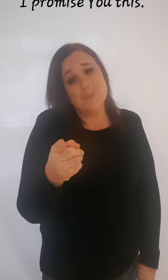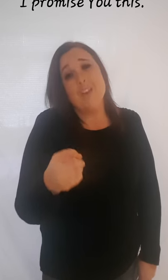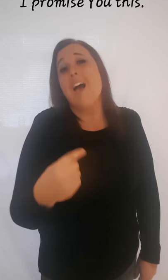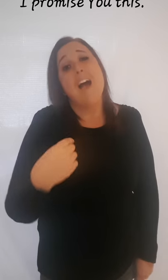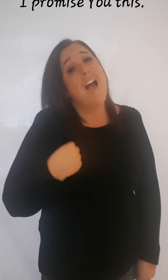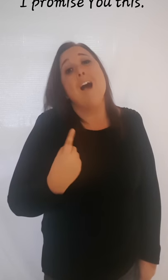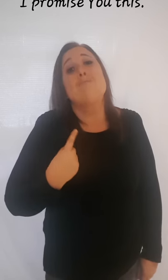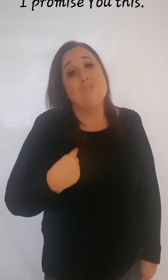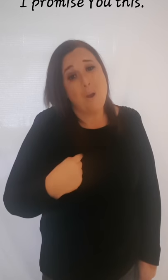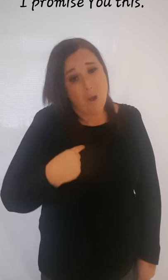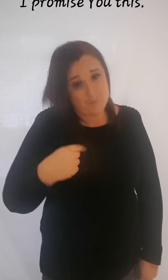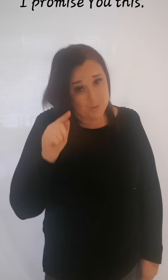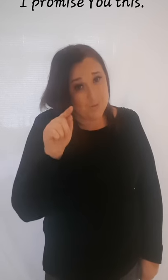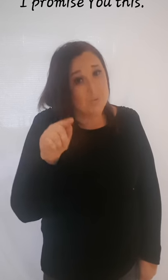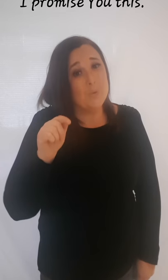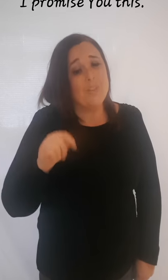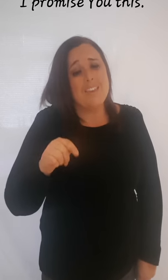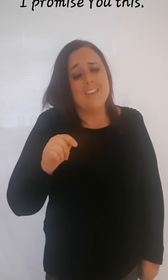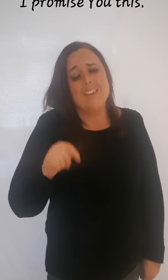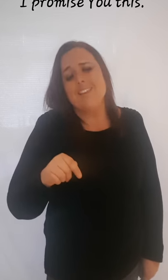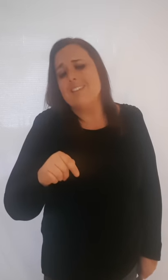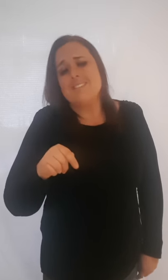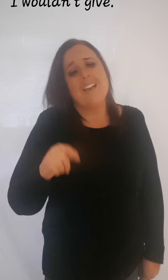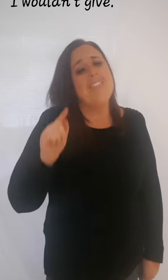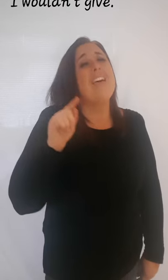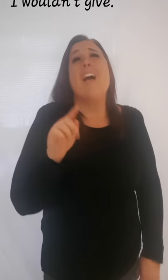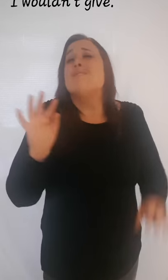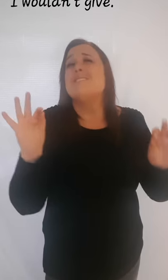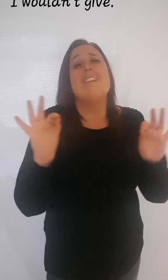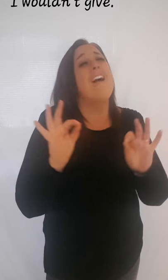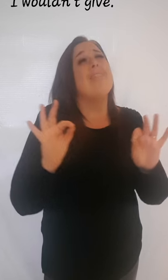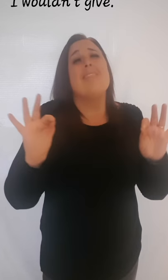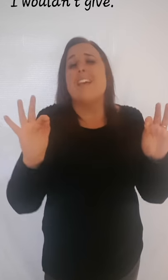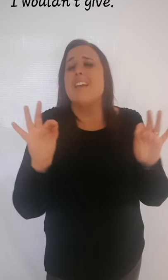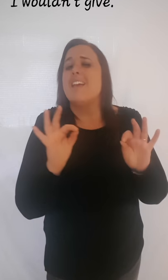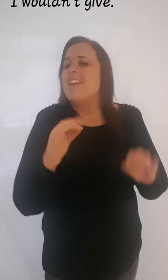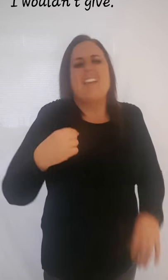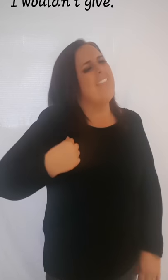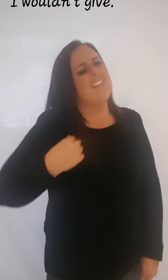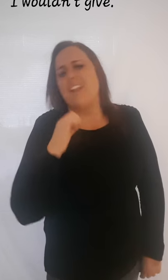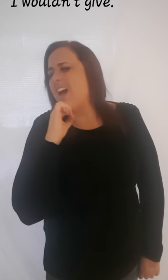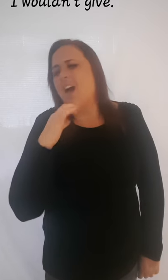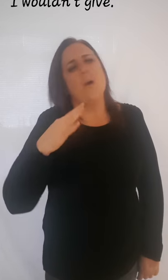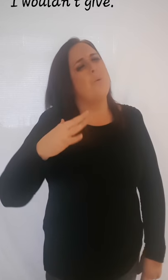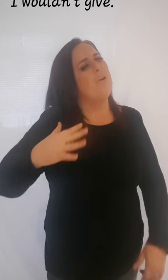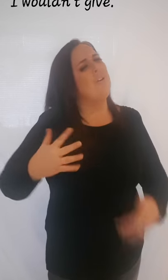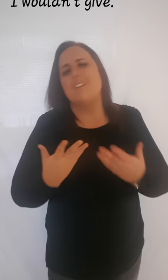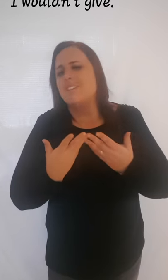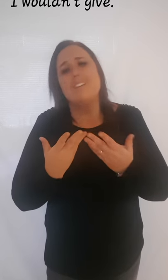I promise you this, there's nothing I wouldn't